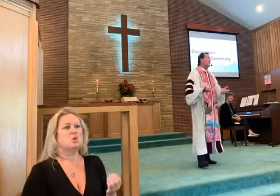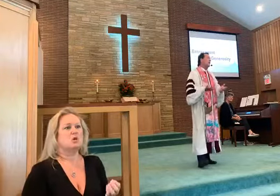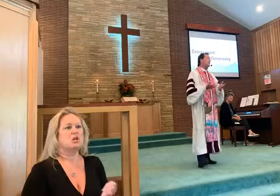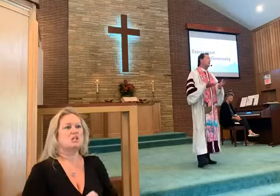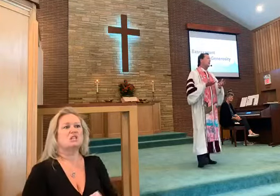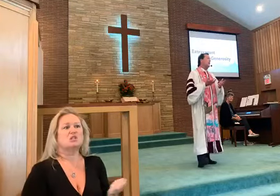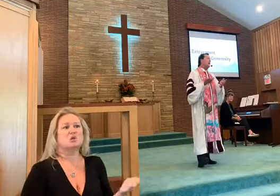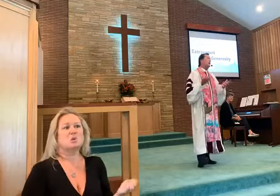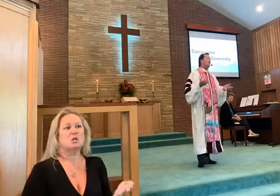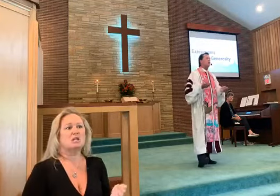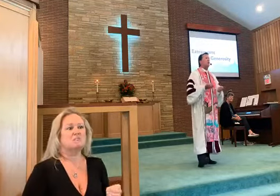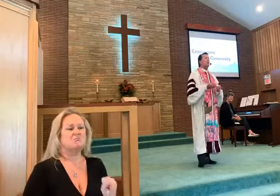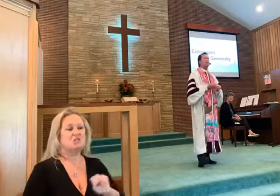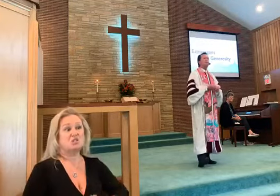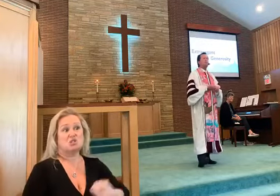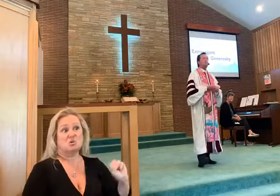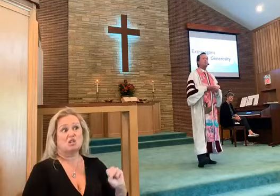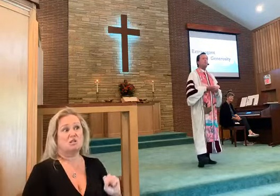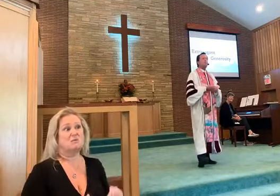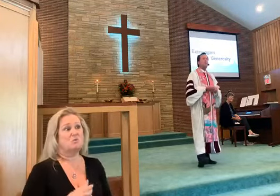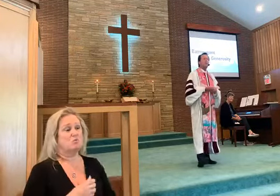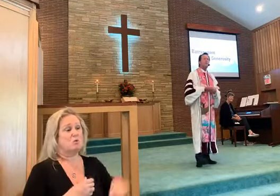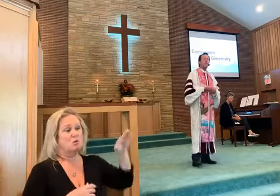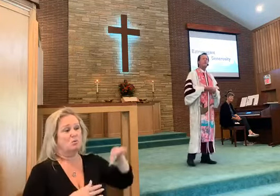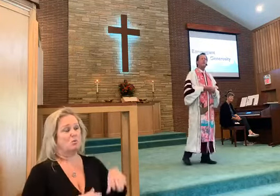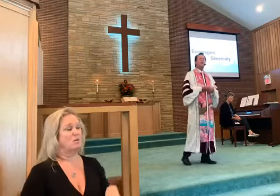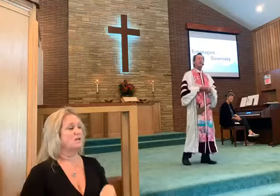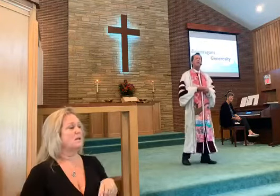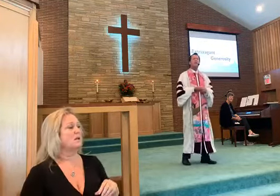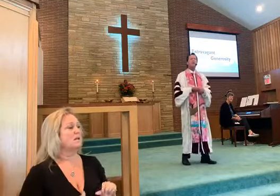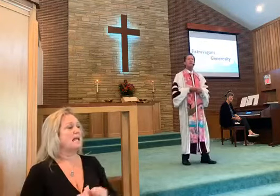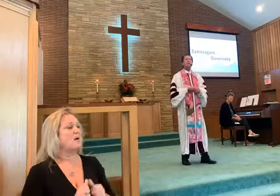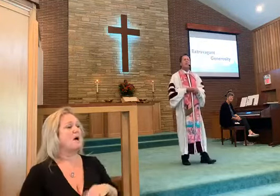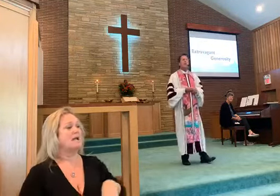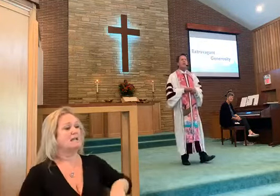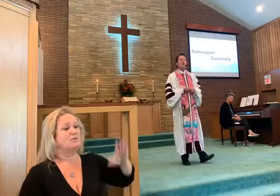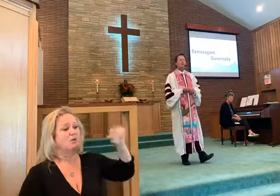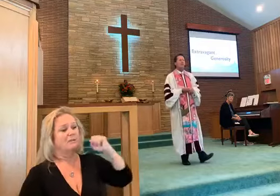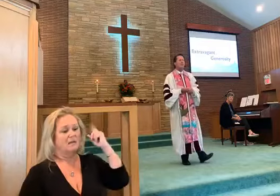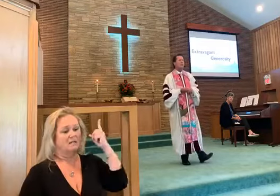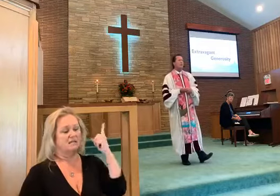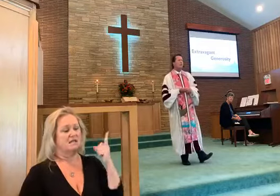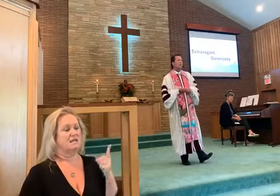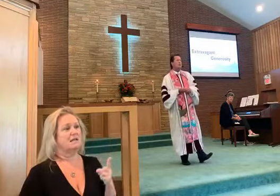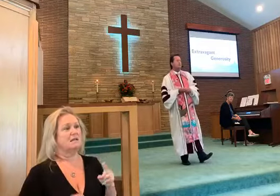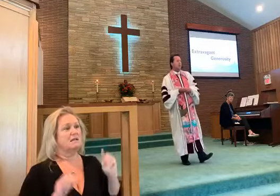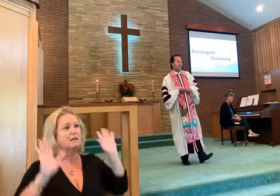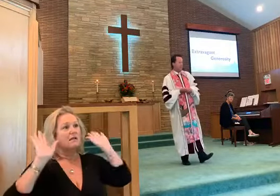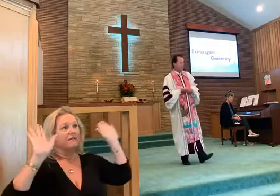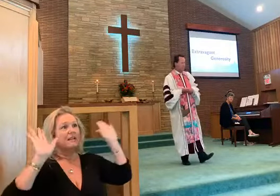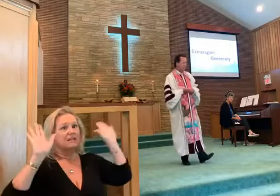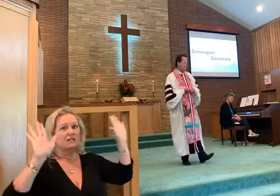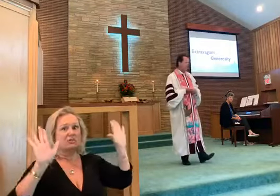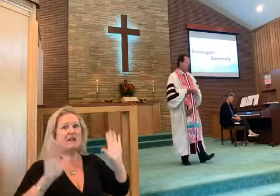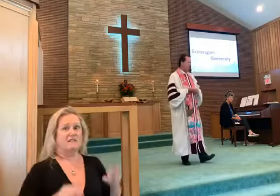thinking about how I need to grow in my understanding of extravagant generosity.